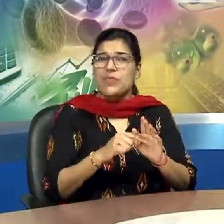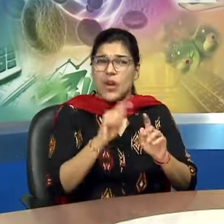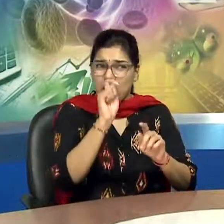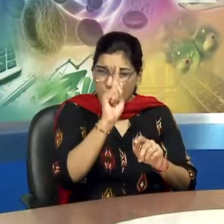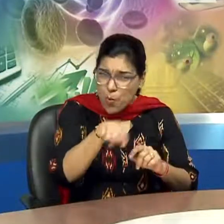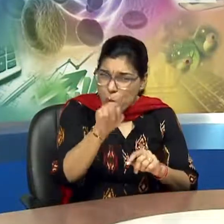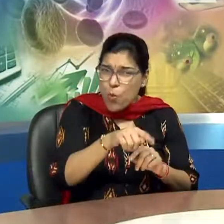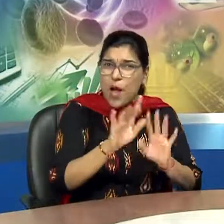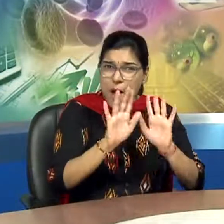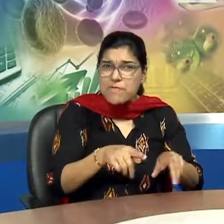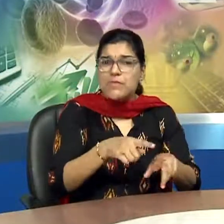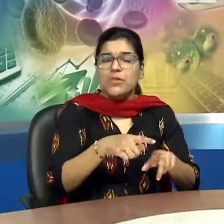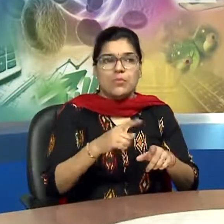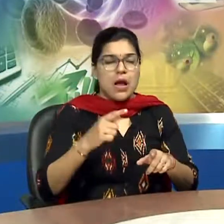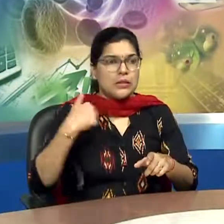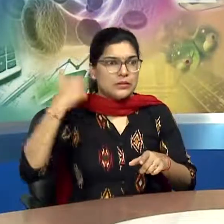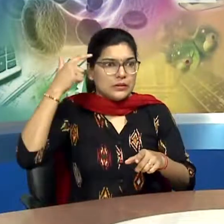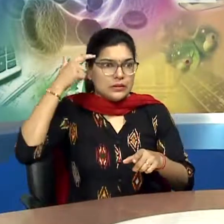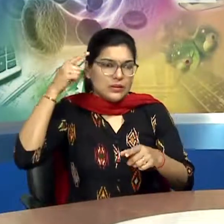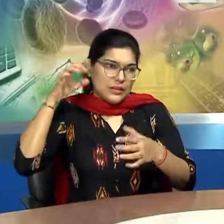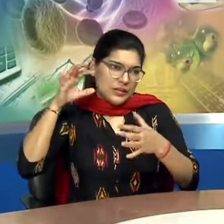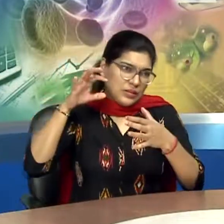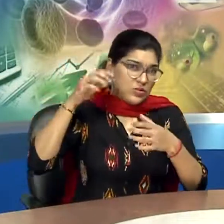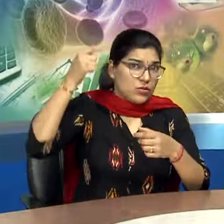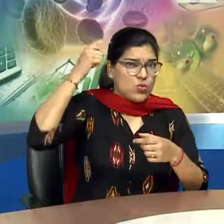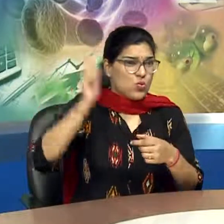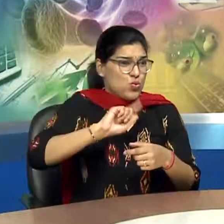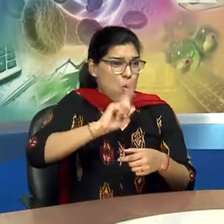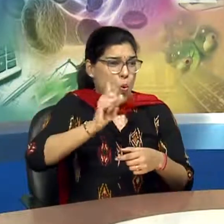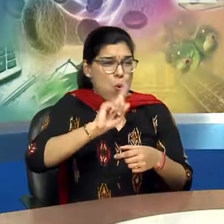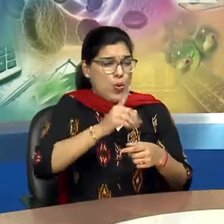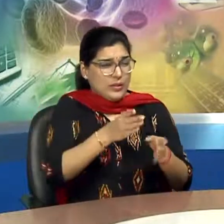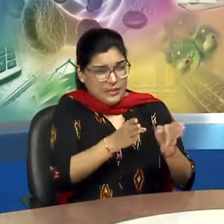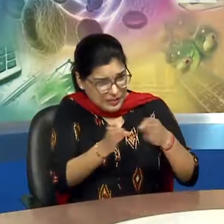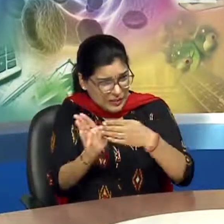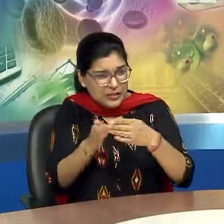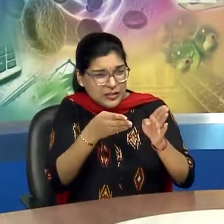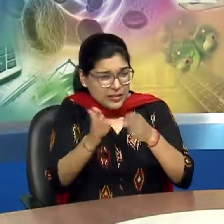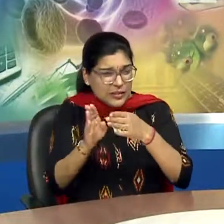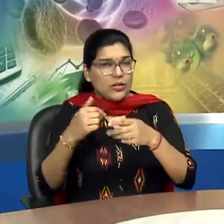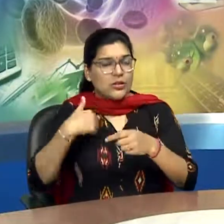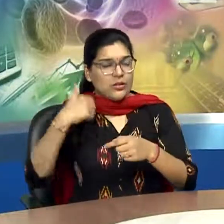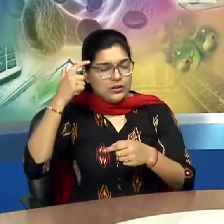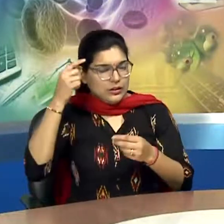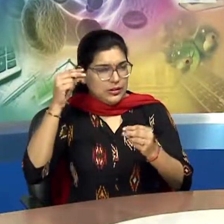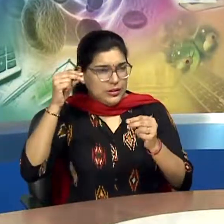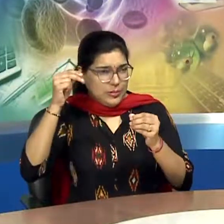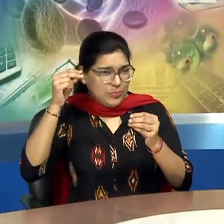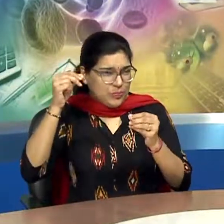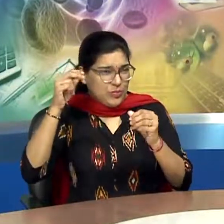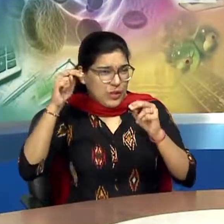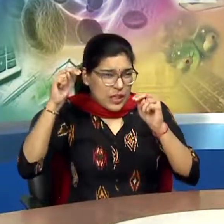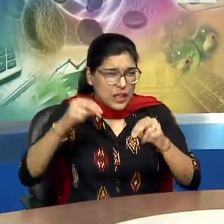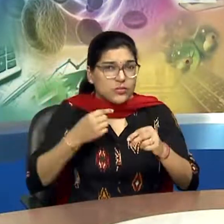say the wrong path. So whenever we are forced by our